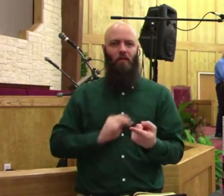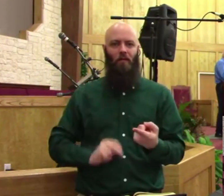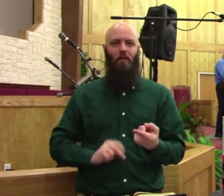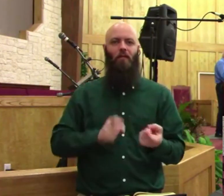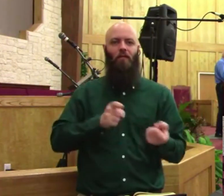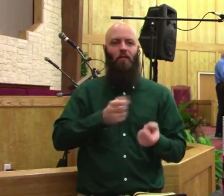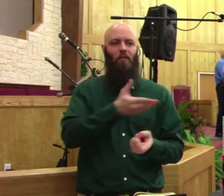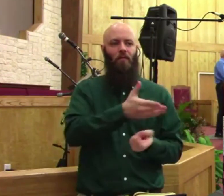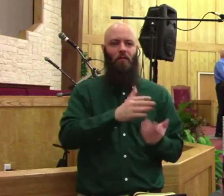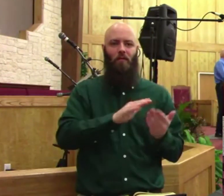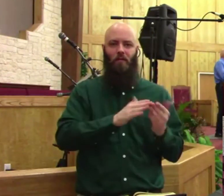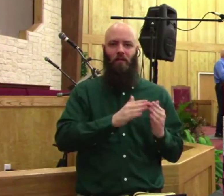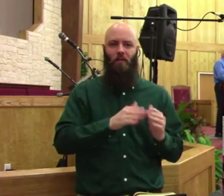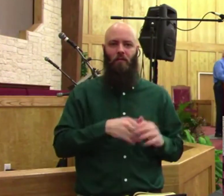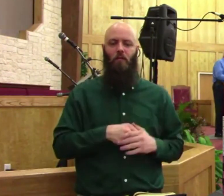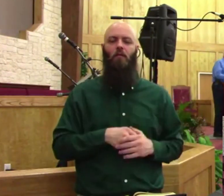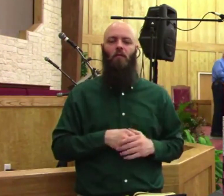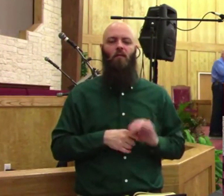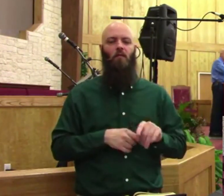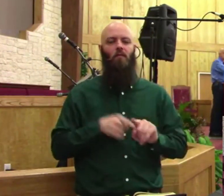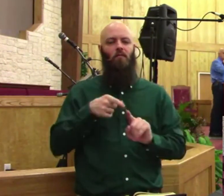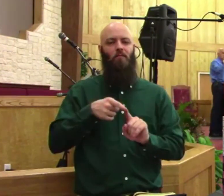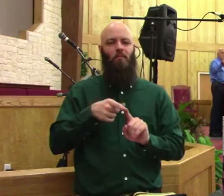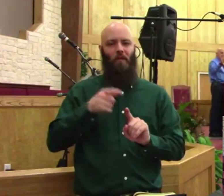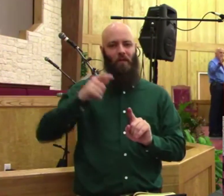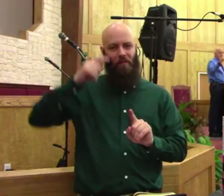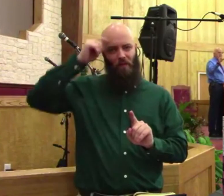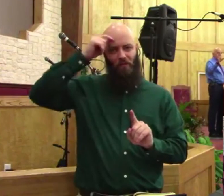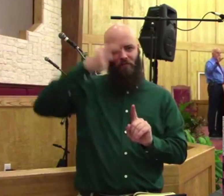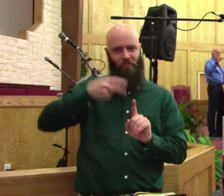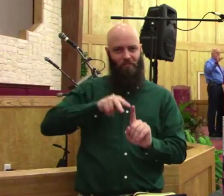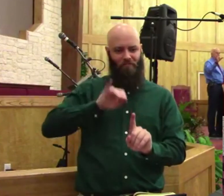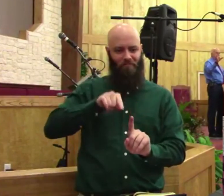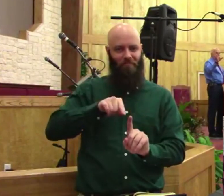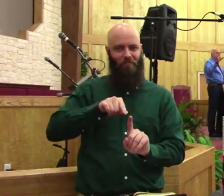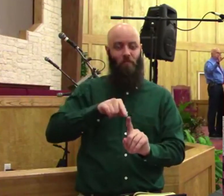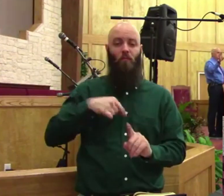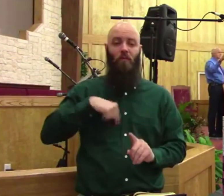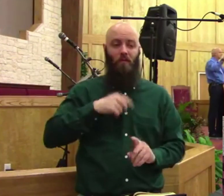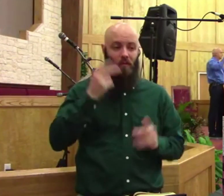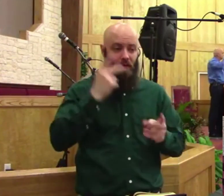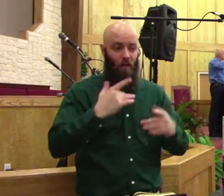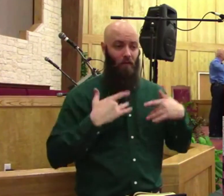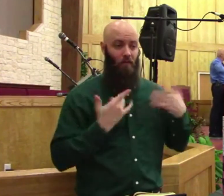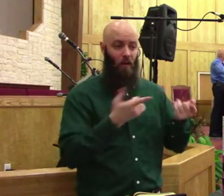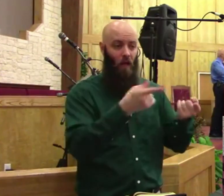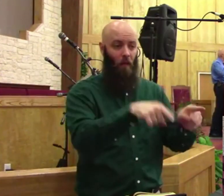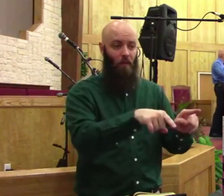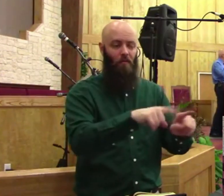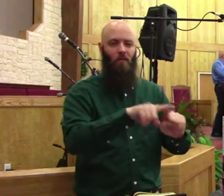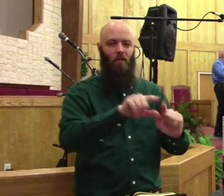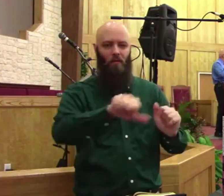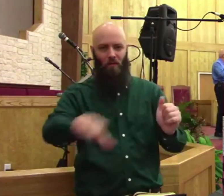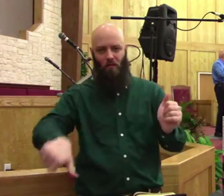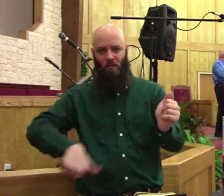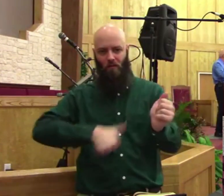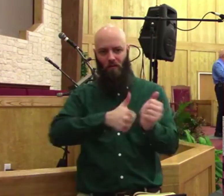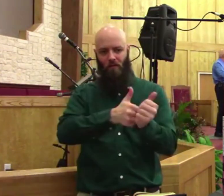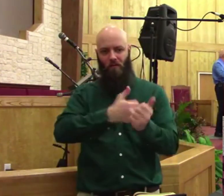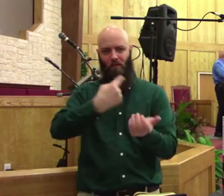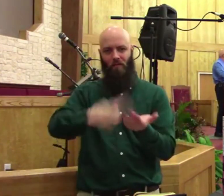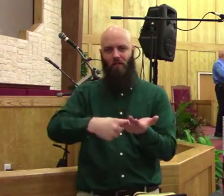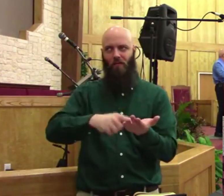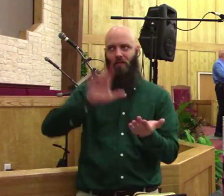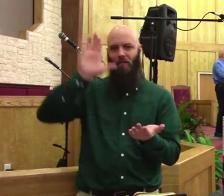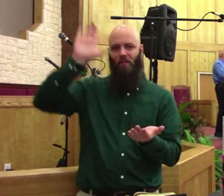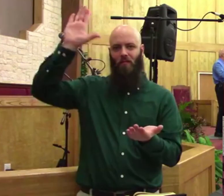history. The Lord is at work. We see the events happen, but underneath those events